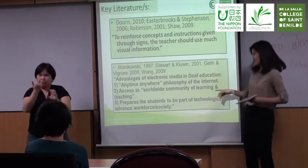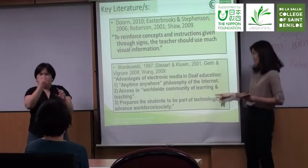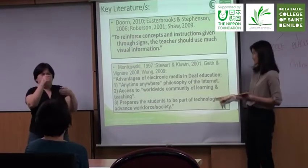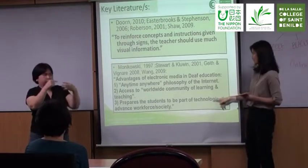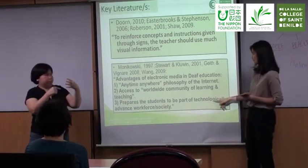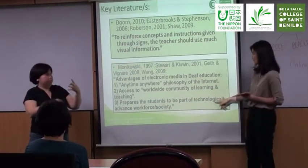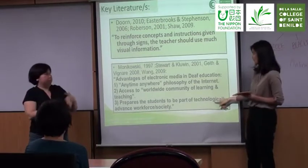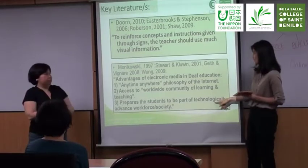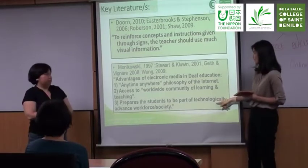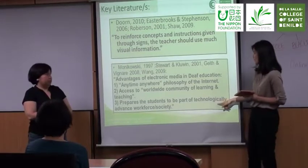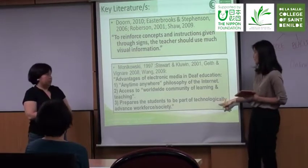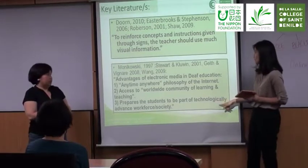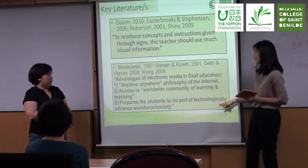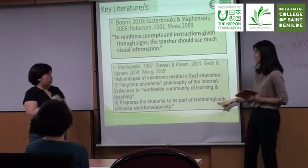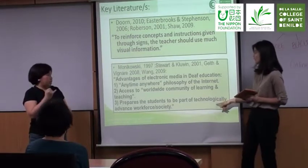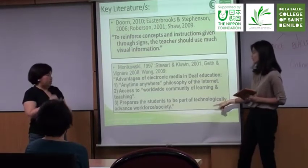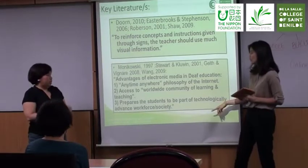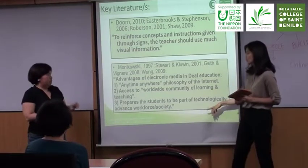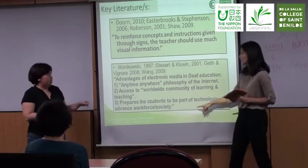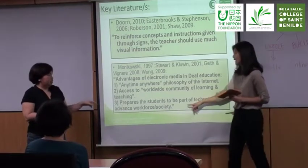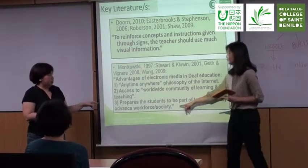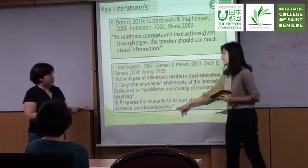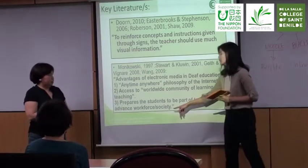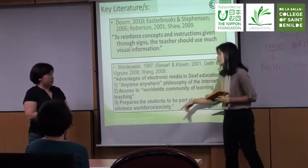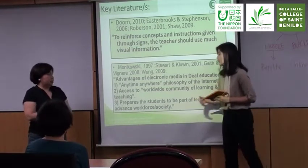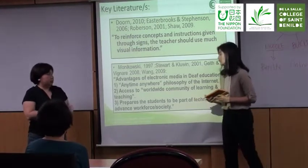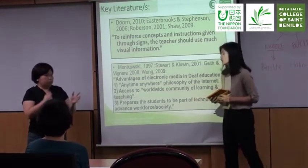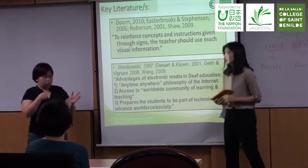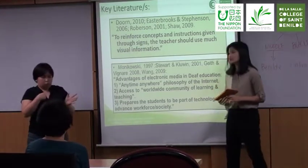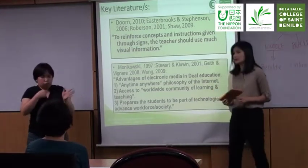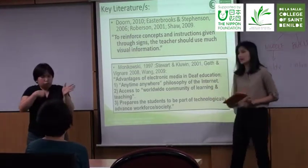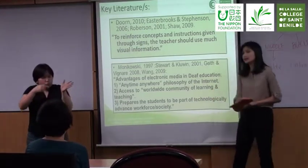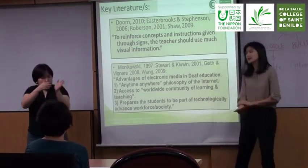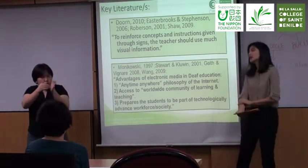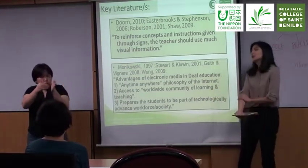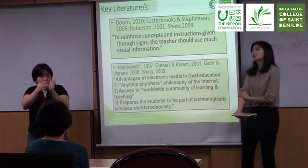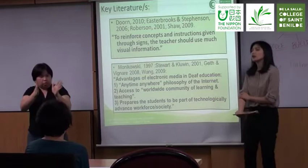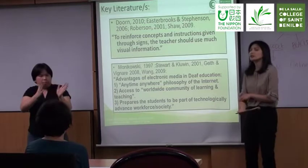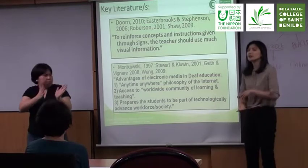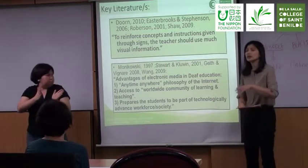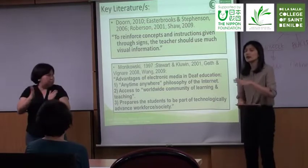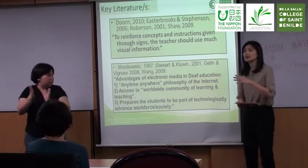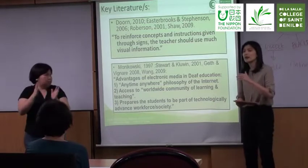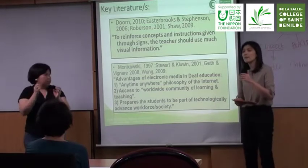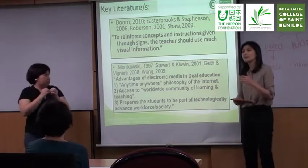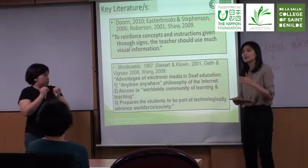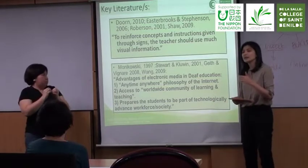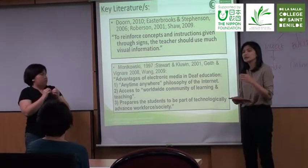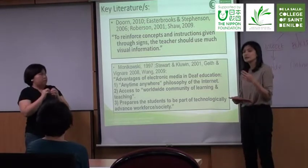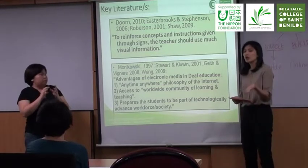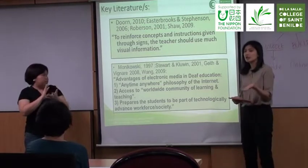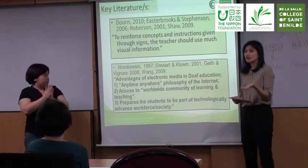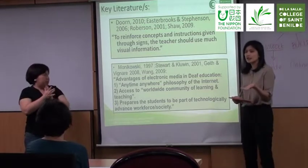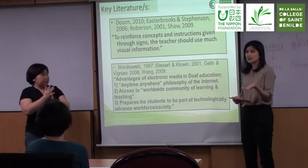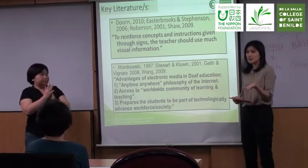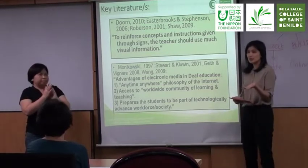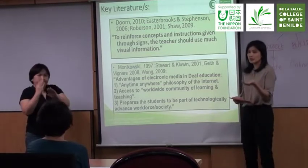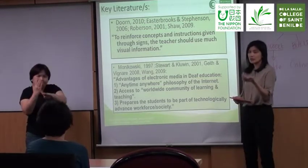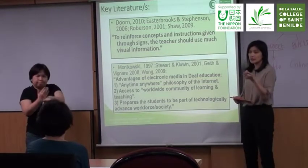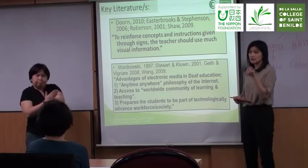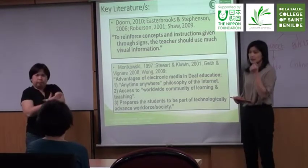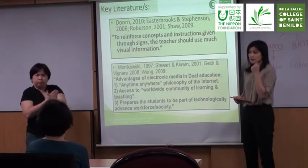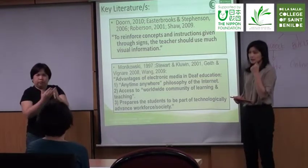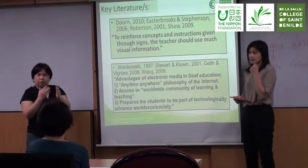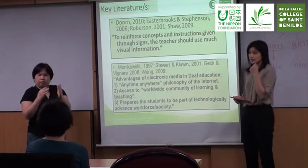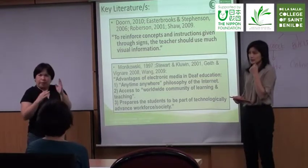it prepares the students to be part of technologically advanced workforce or society. We all know that technology,